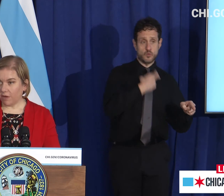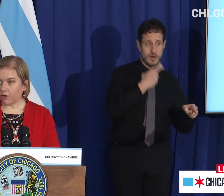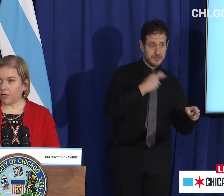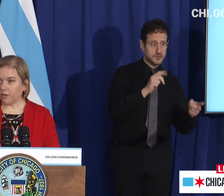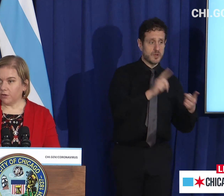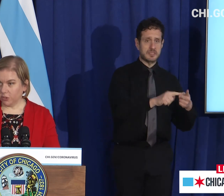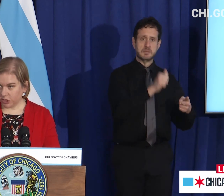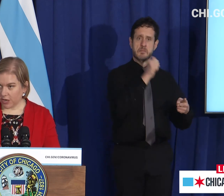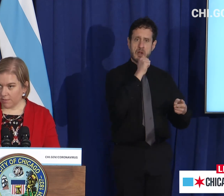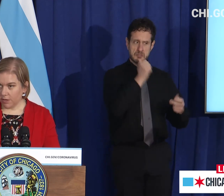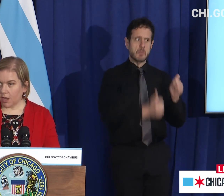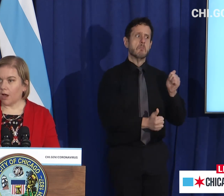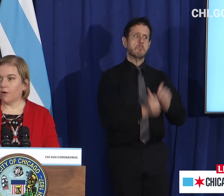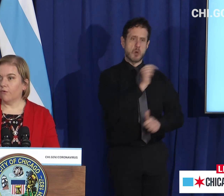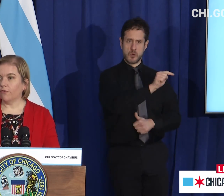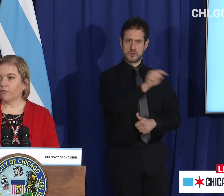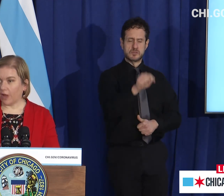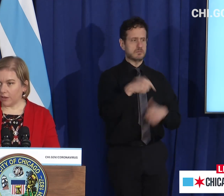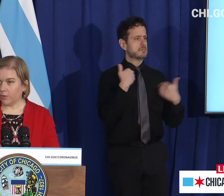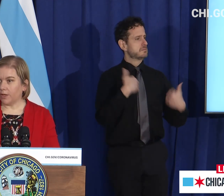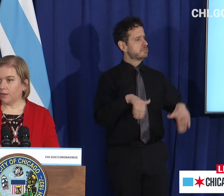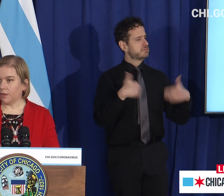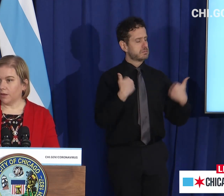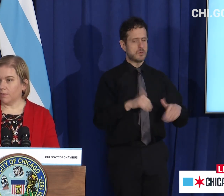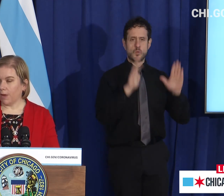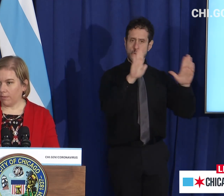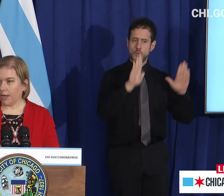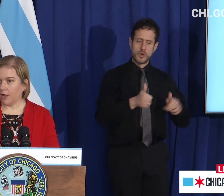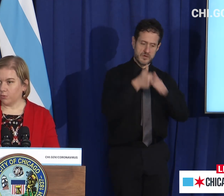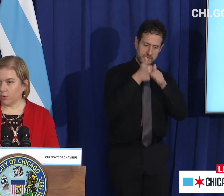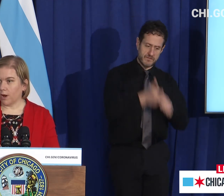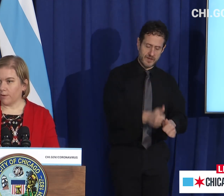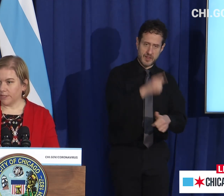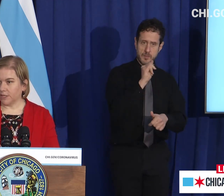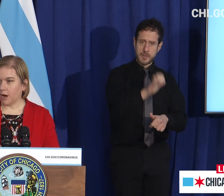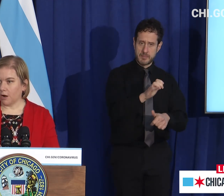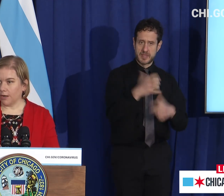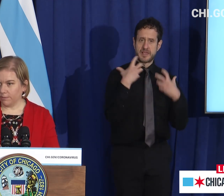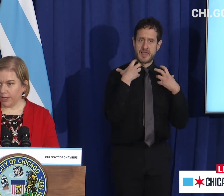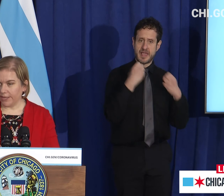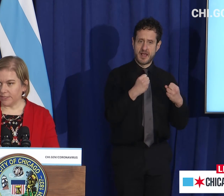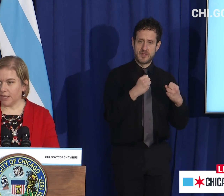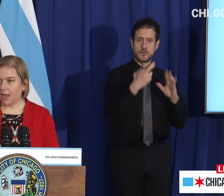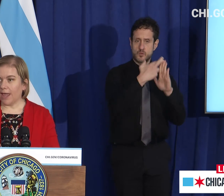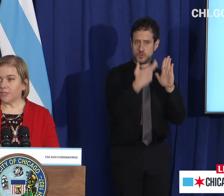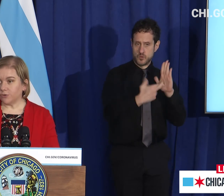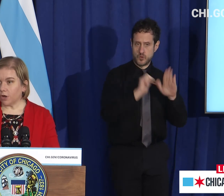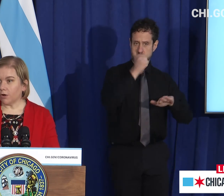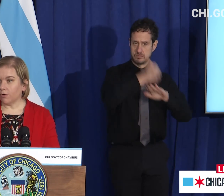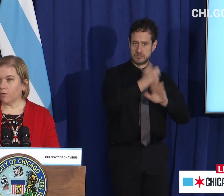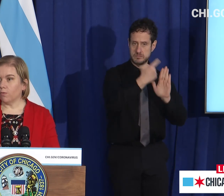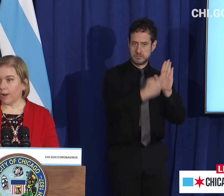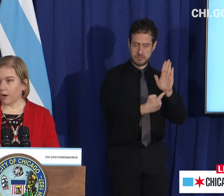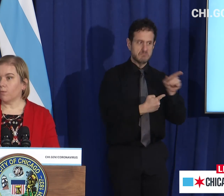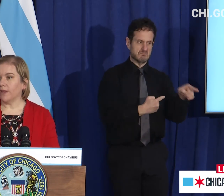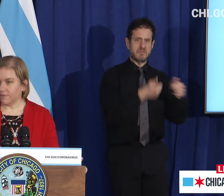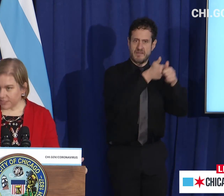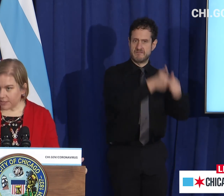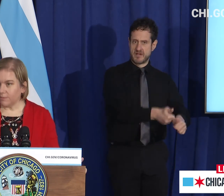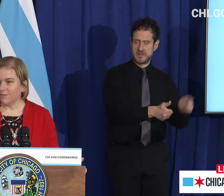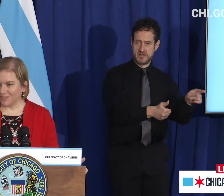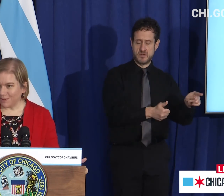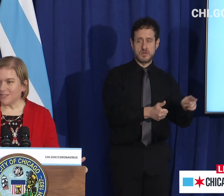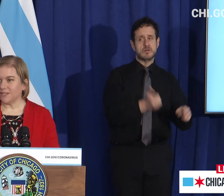a very good job of following the public health requirements that are in place. As you know, where we